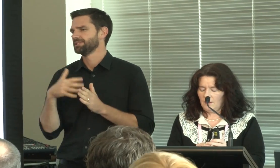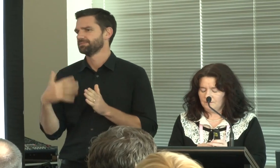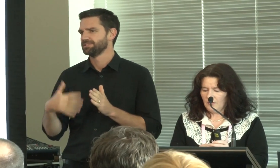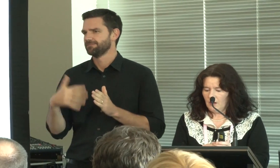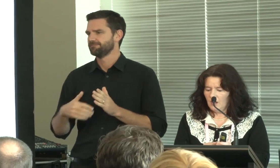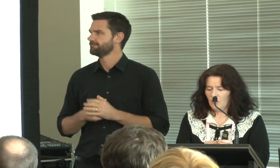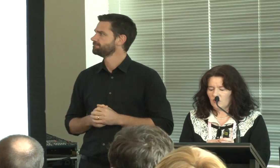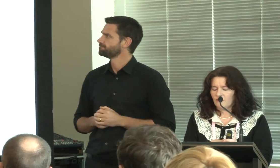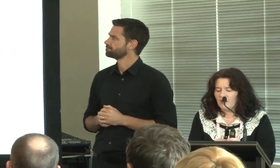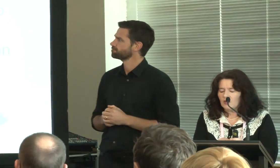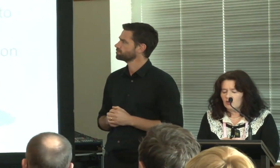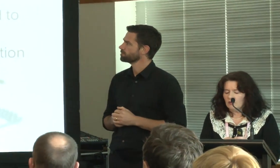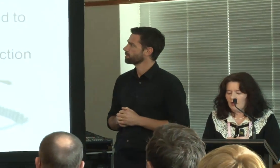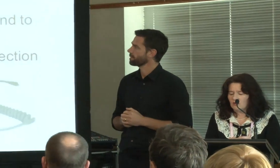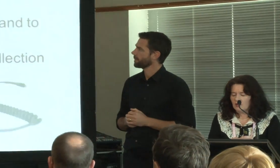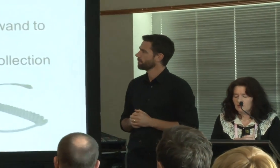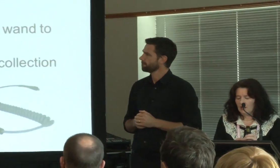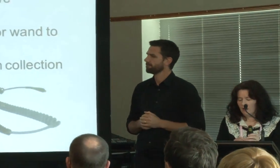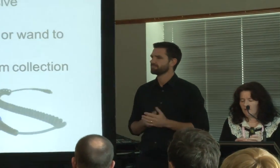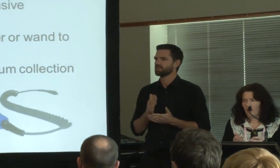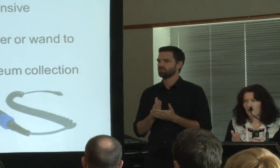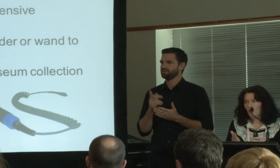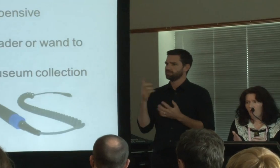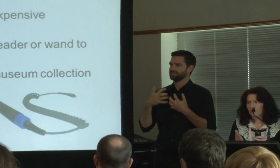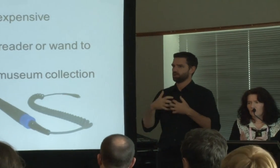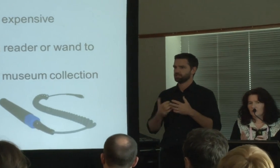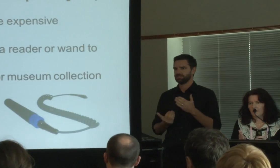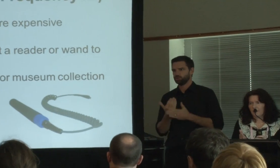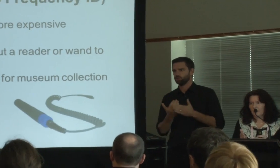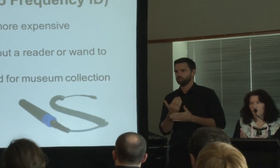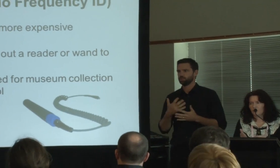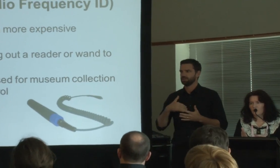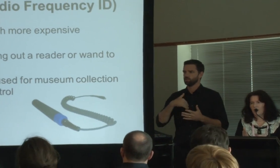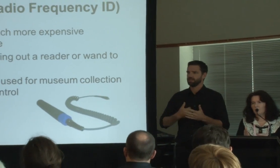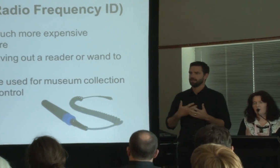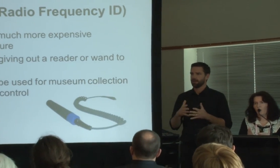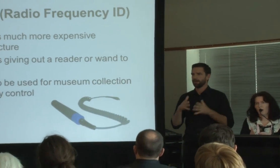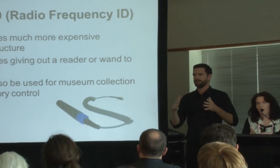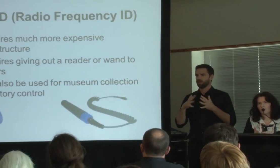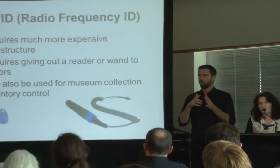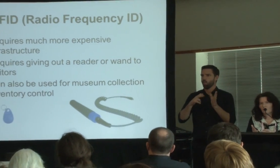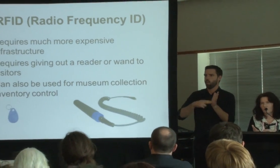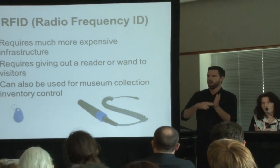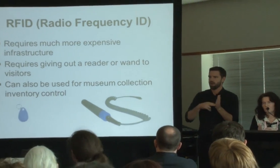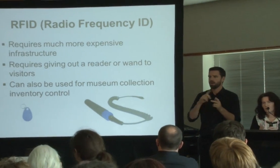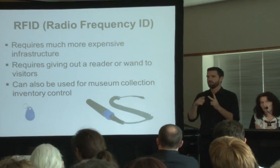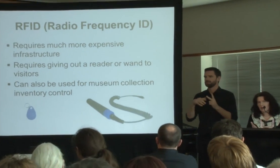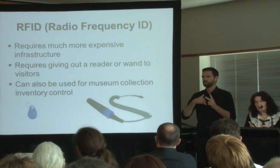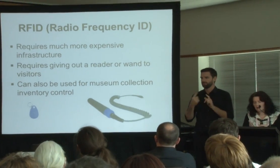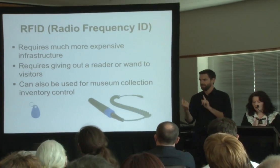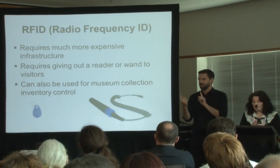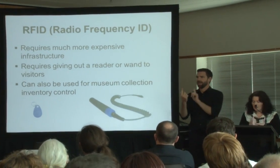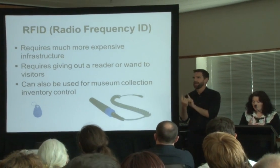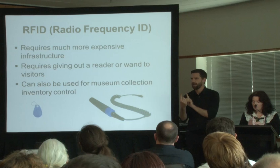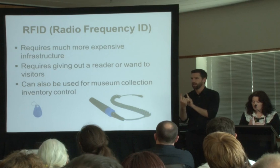lot. It was fairly new, and you needed to have like a big wand or something. It also, you had to be quite close to the object that you were looking